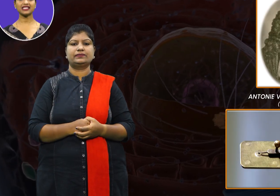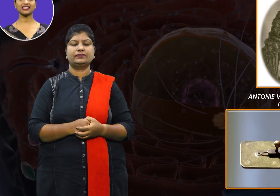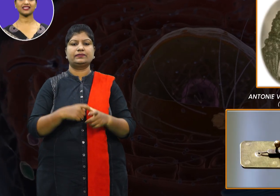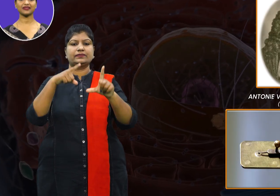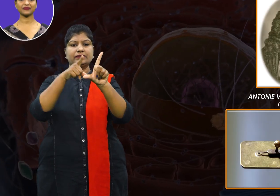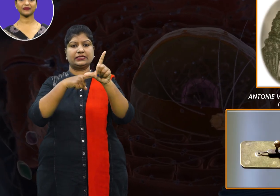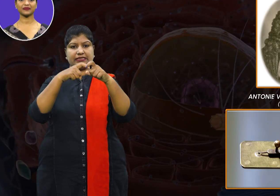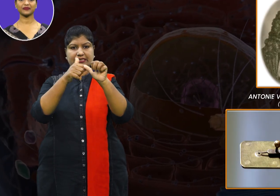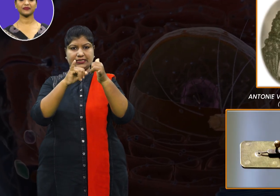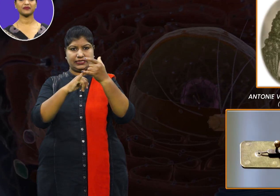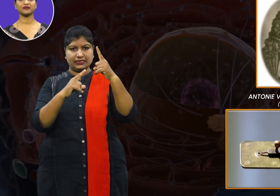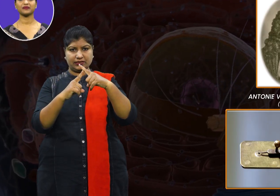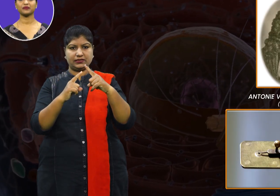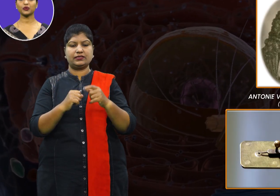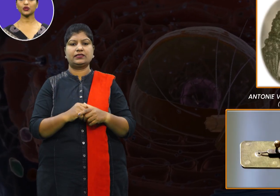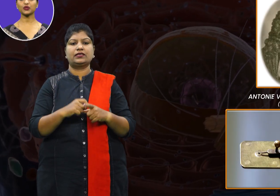yeast,